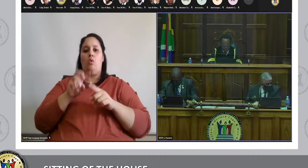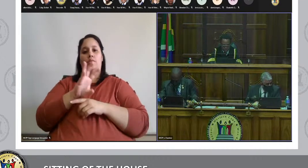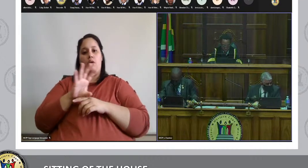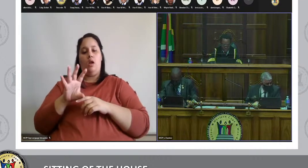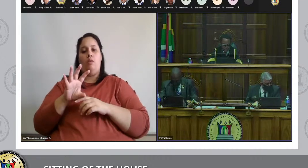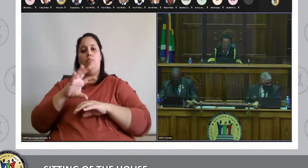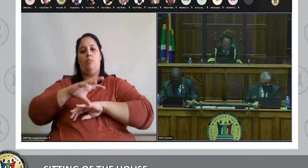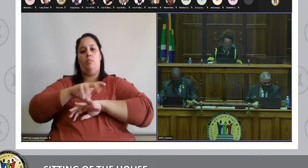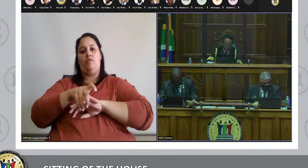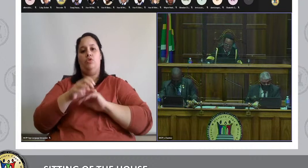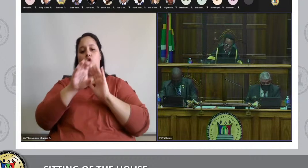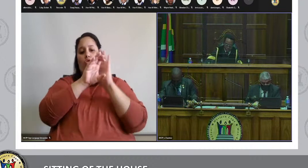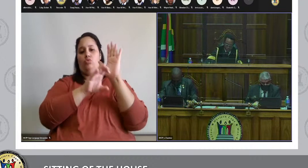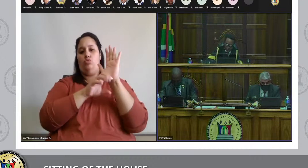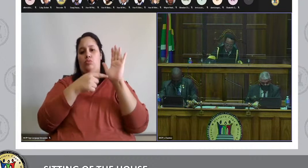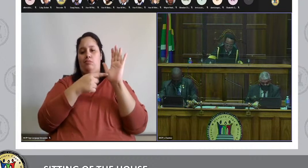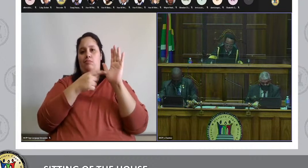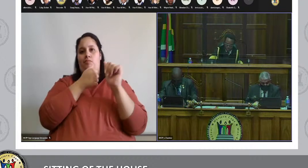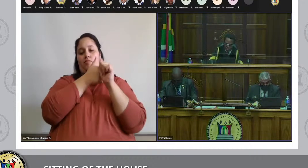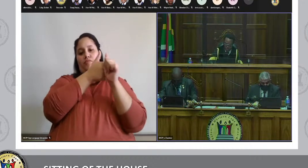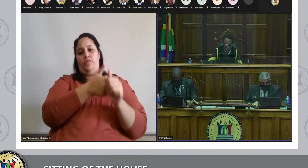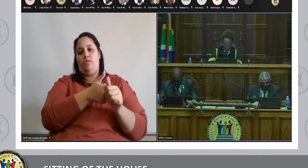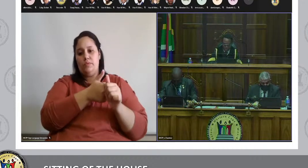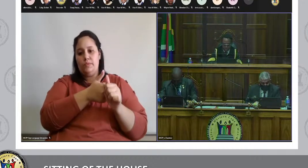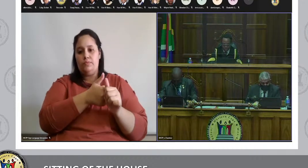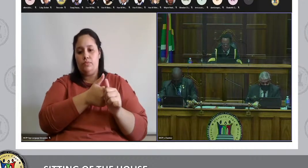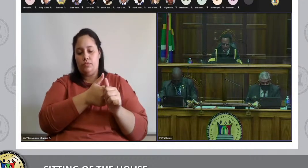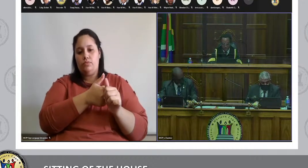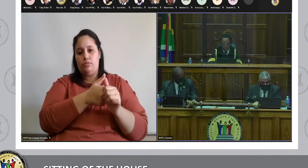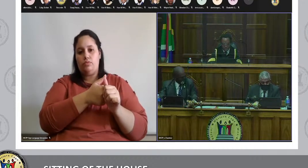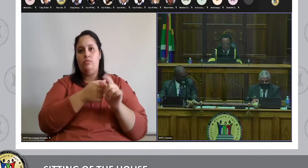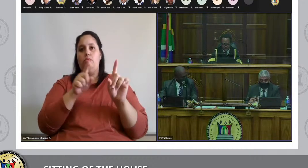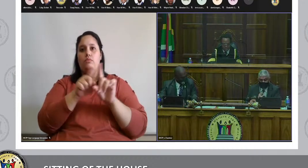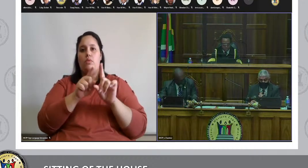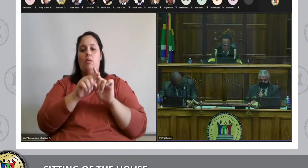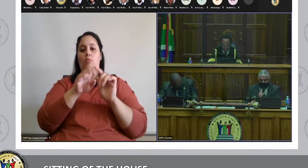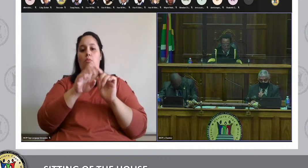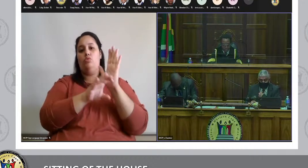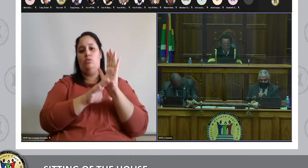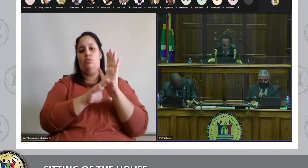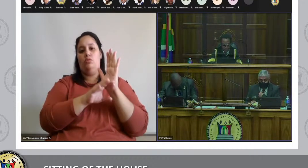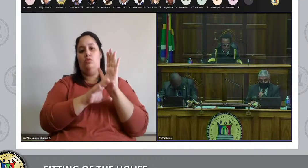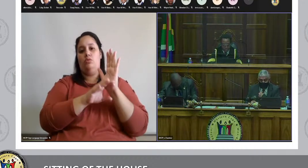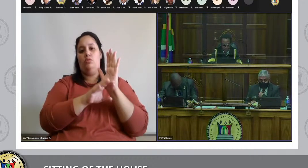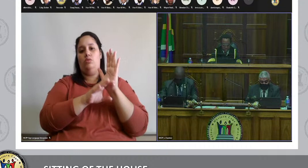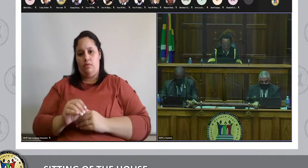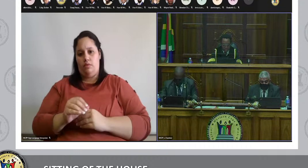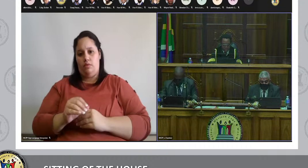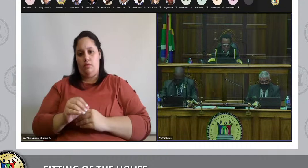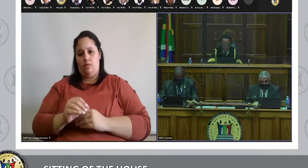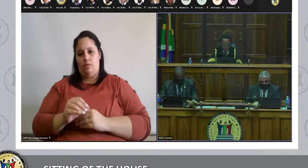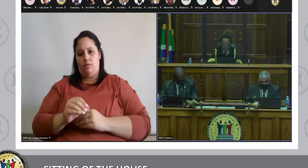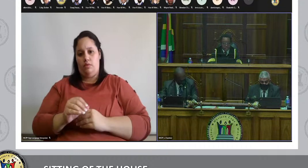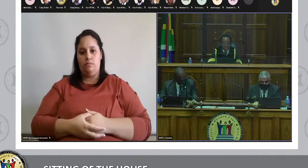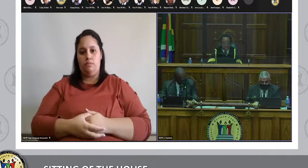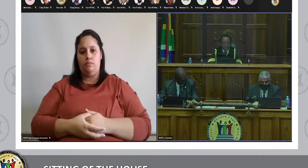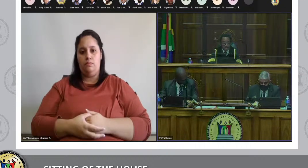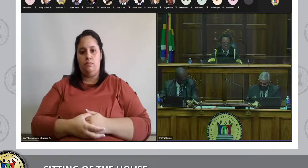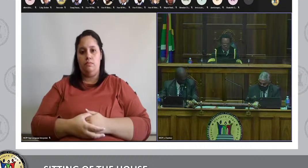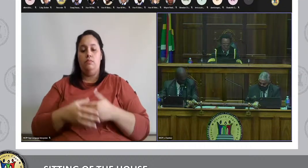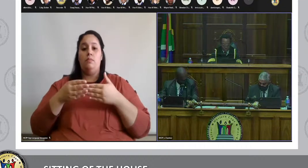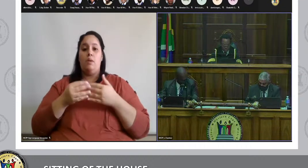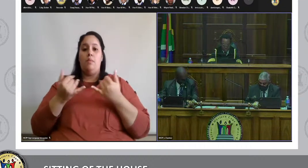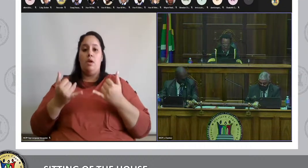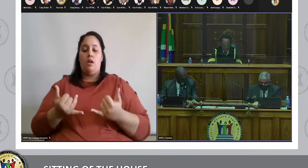Provincial Constitution, and of course the Constitution of the Republic of South Africa. Members, I would like to request